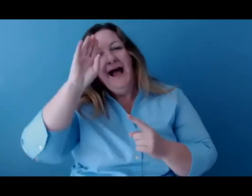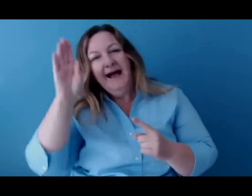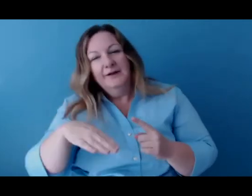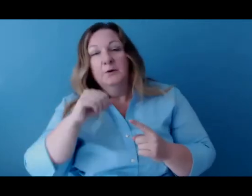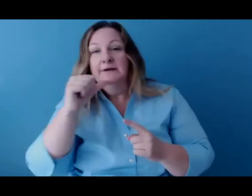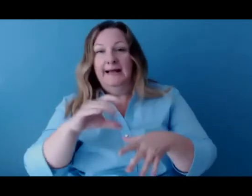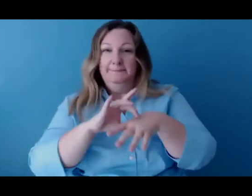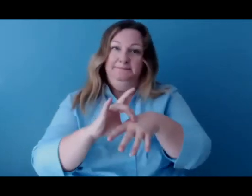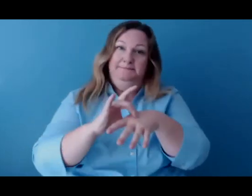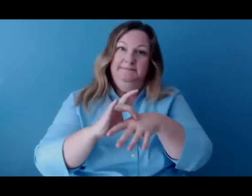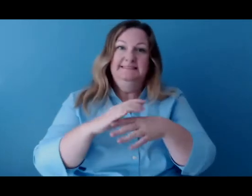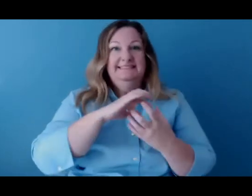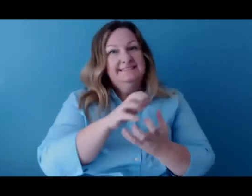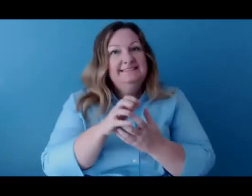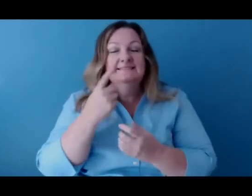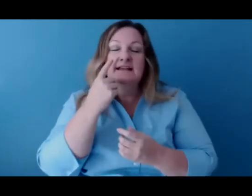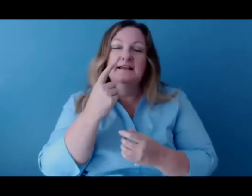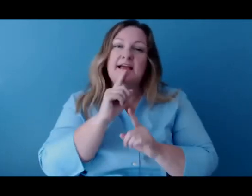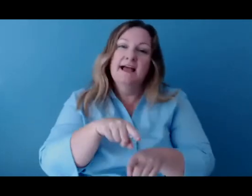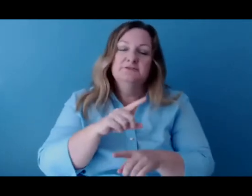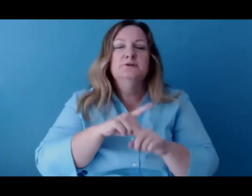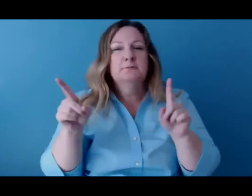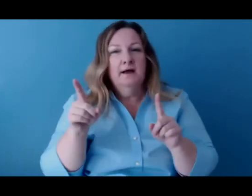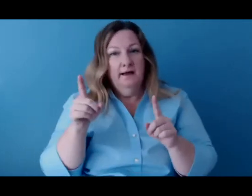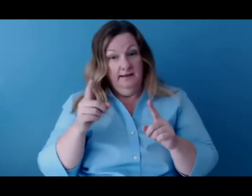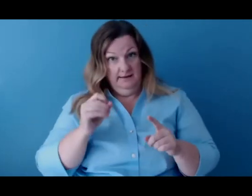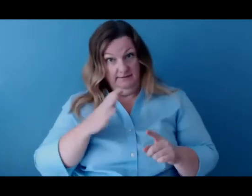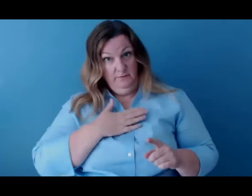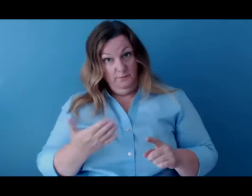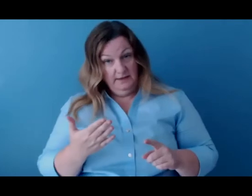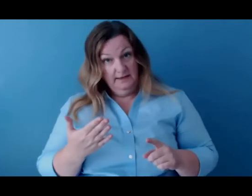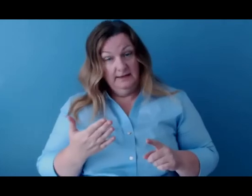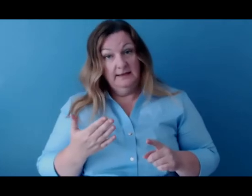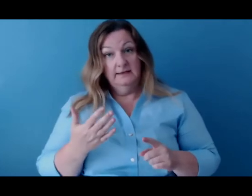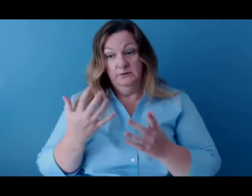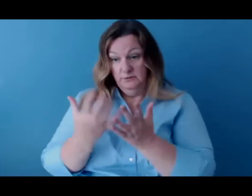awareness and willingness to accept this, but take advantage of the disruption that we've had,